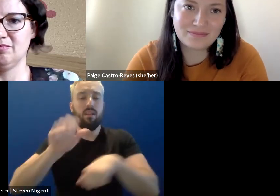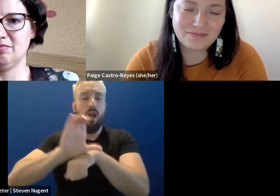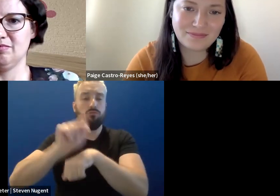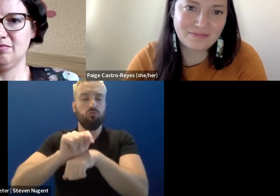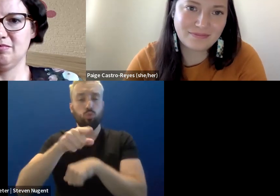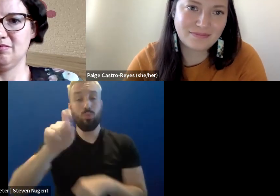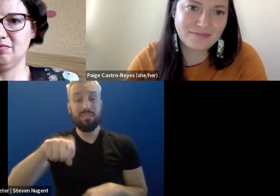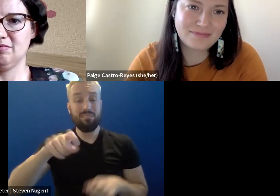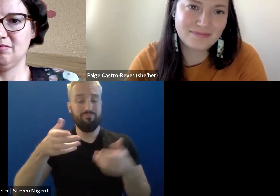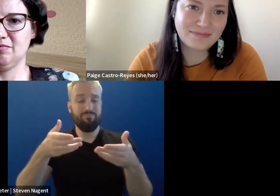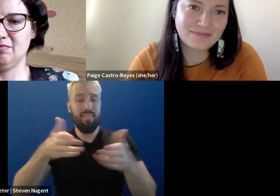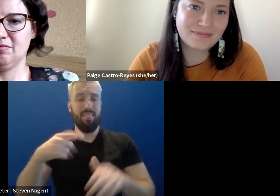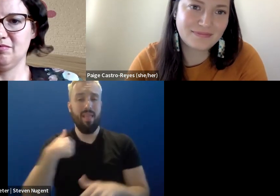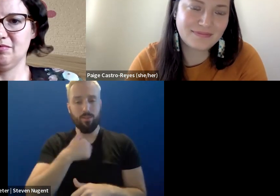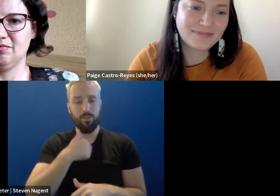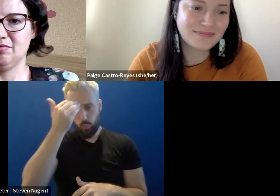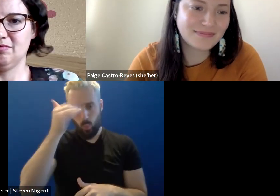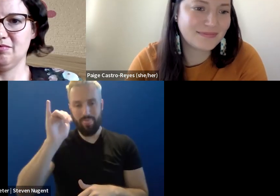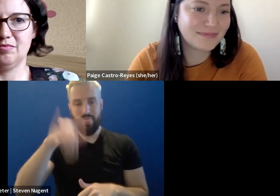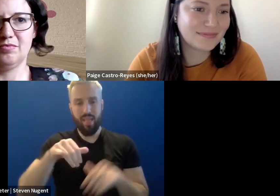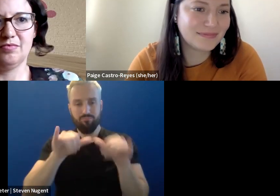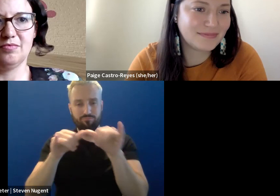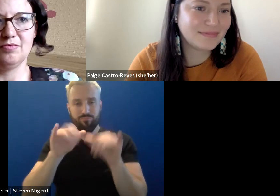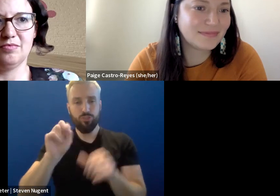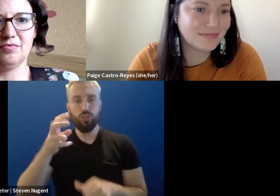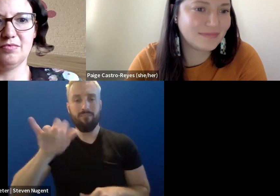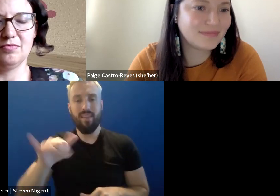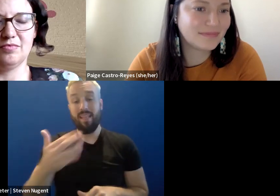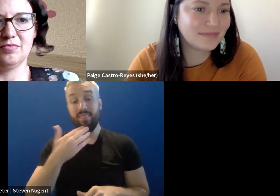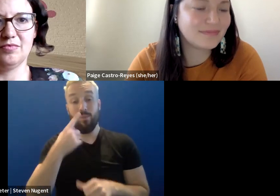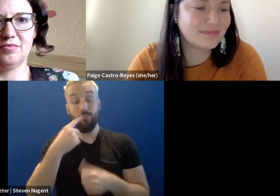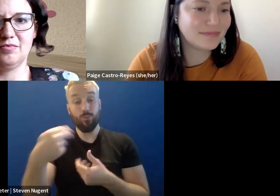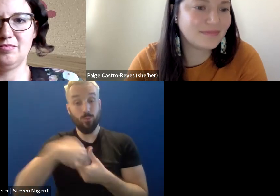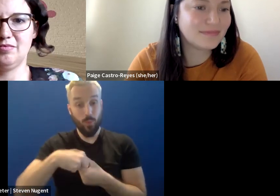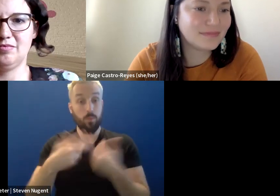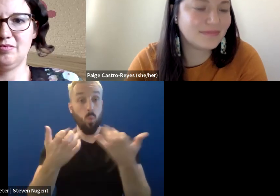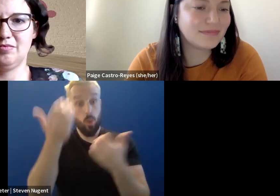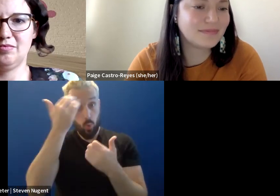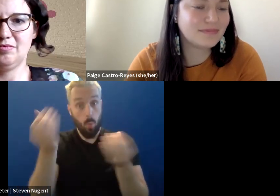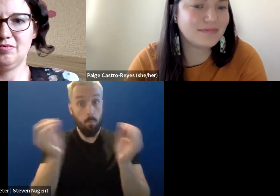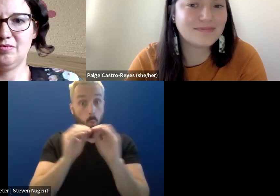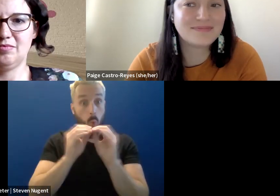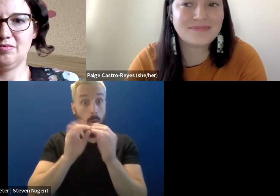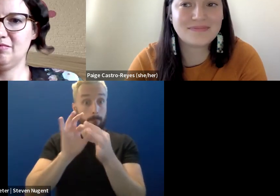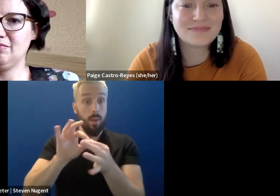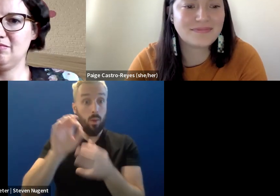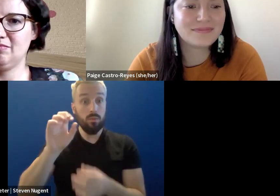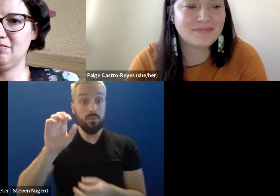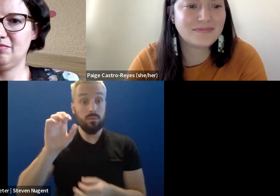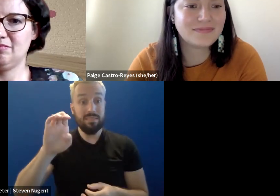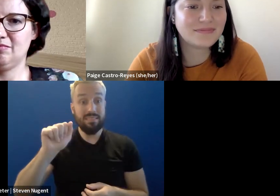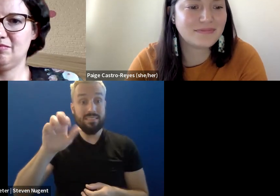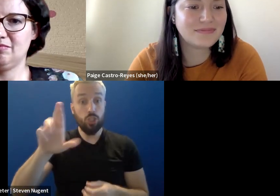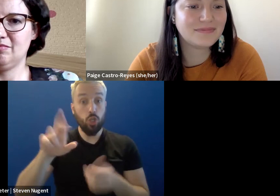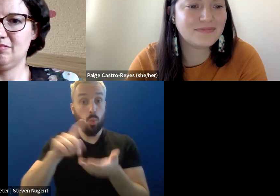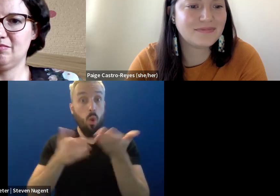know through that survey and the link. Again, thank you everybody for joining. And if you want to know a little bit more about CEACR and what we can offer, again, link in the